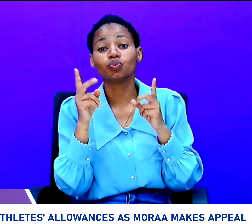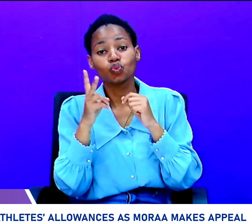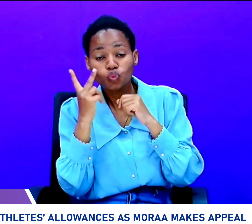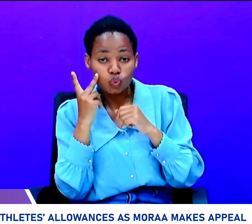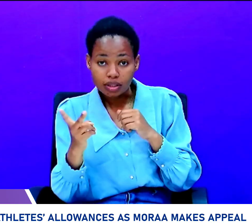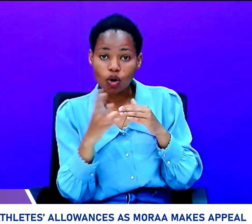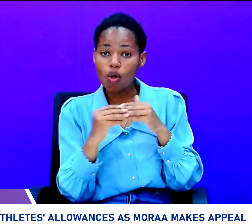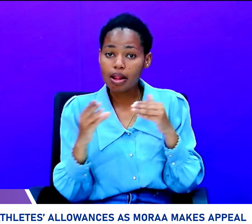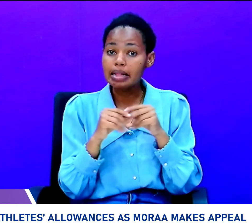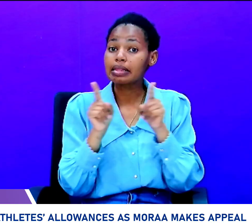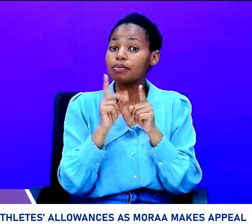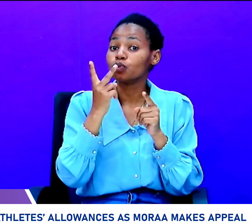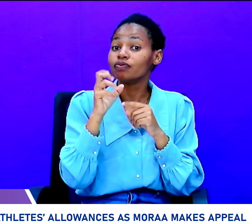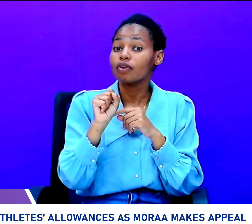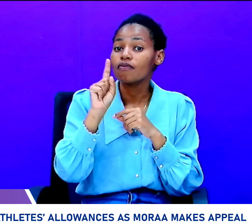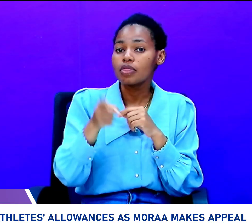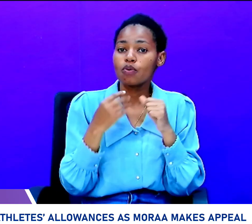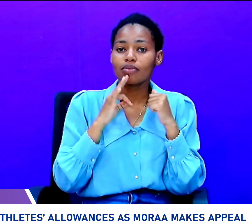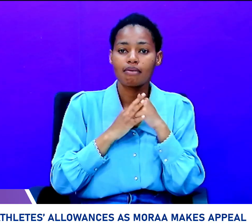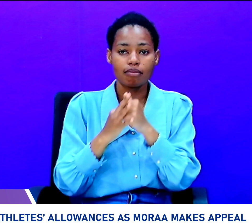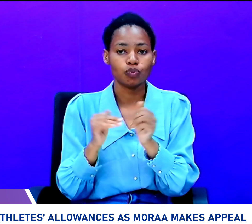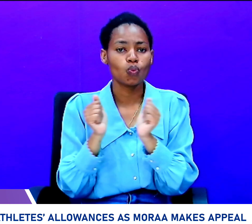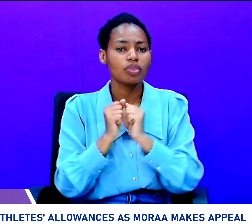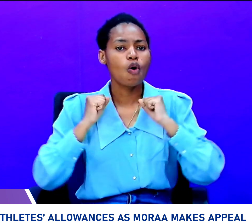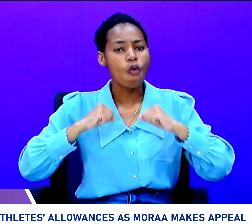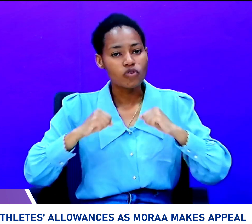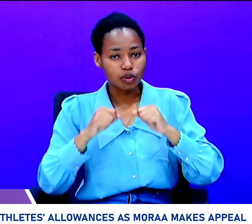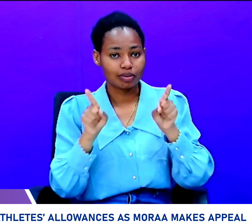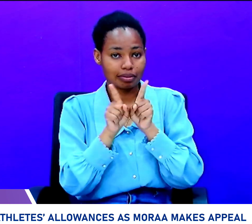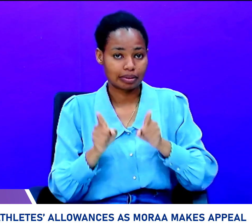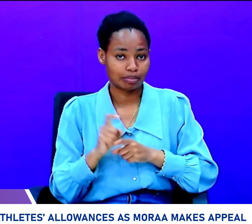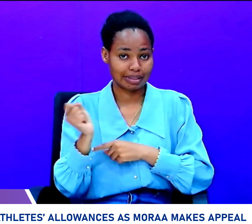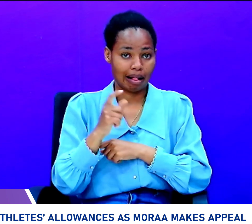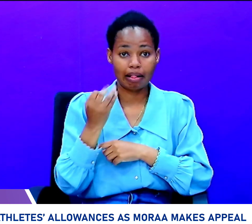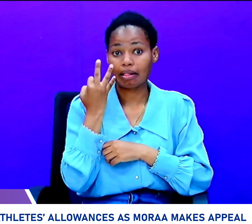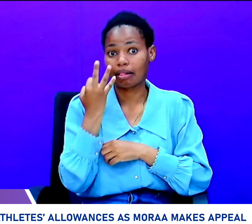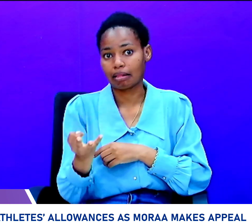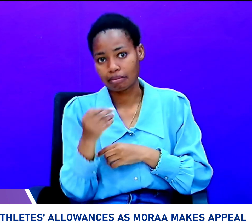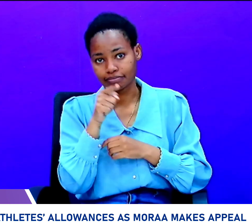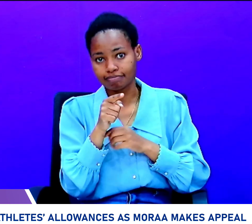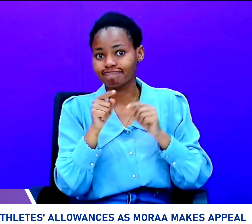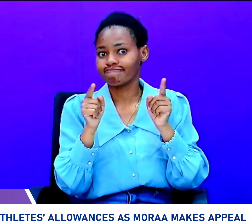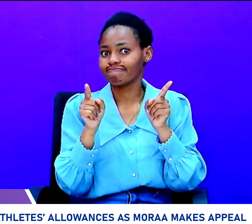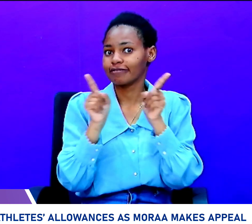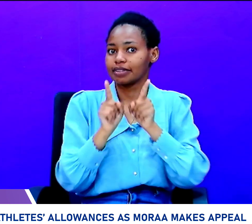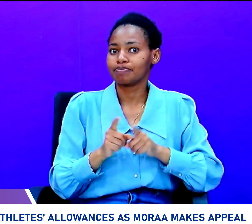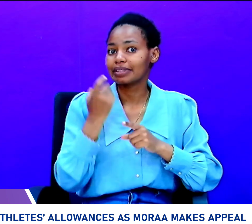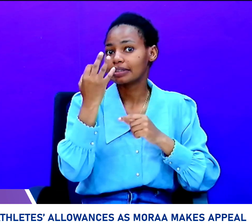$200, translated to 25,800 Kenyan shillings, with officials earning upwards of $300,